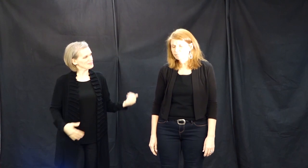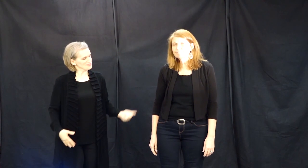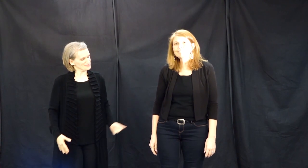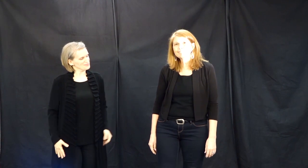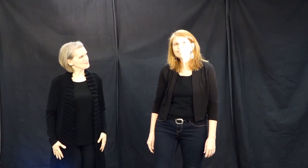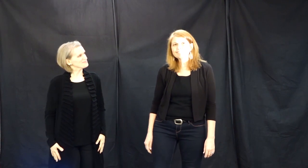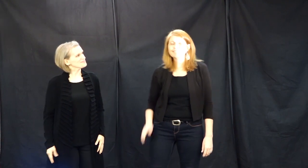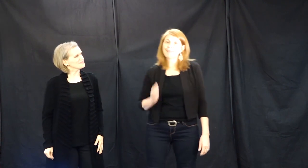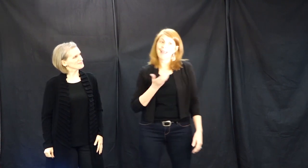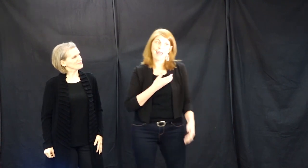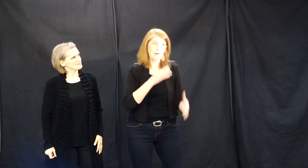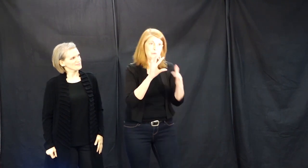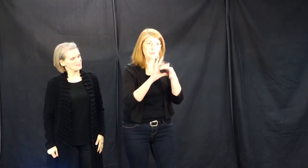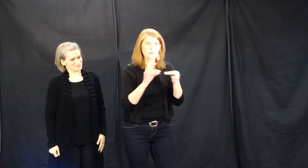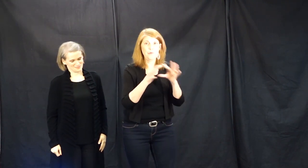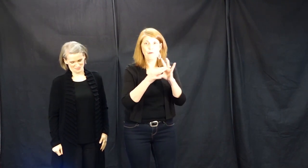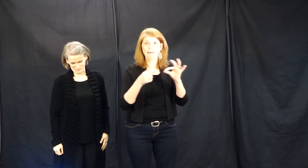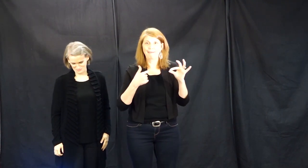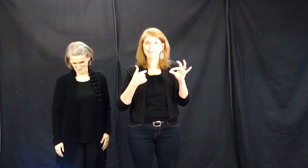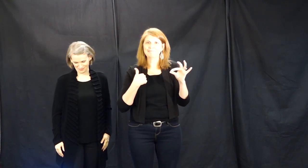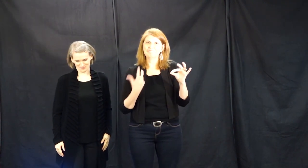Myself back in the narrative.